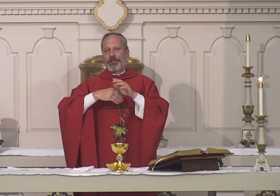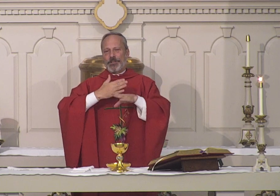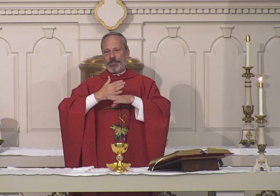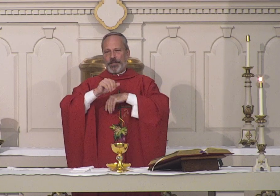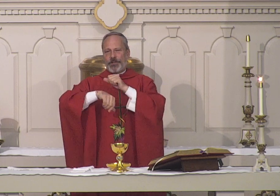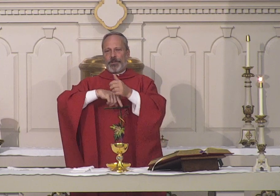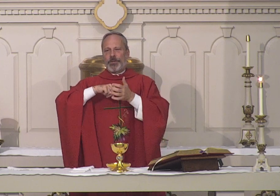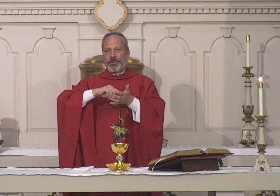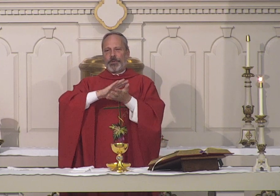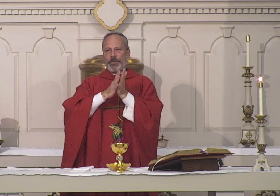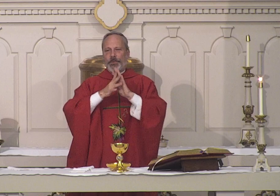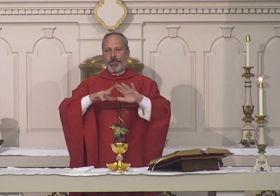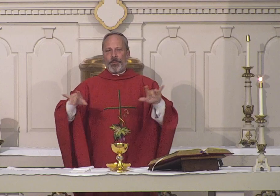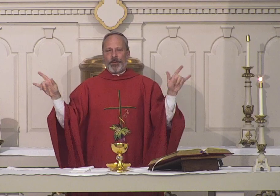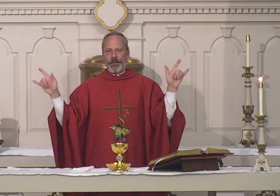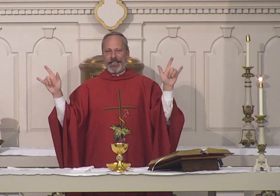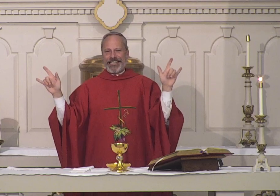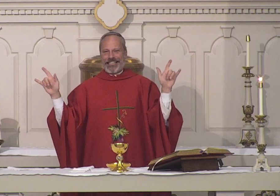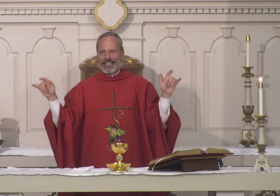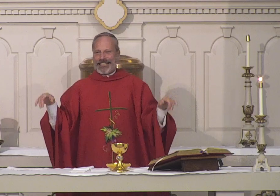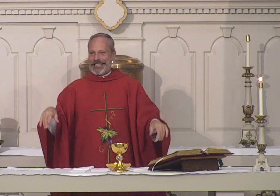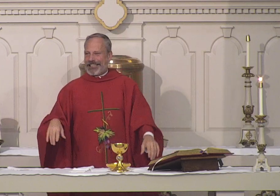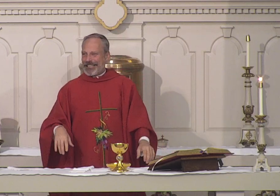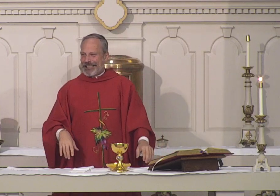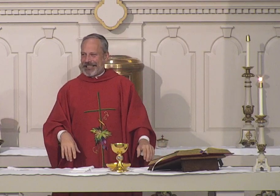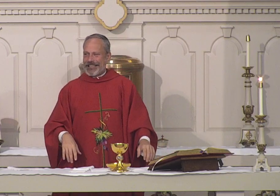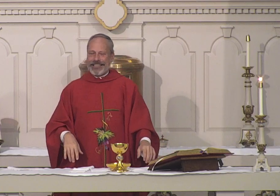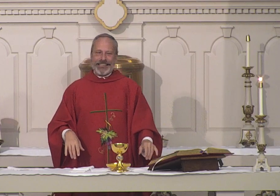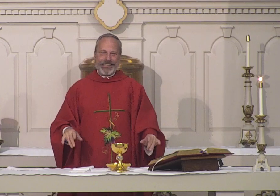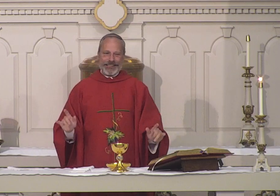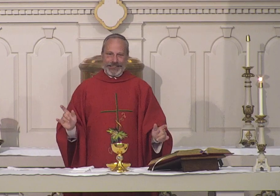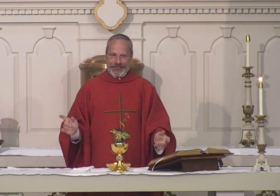Let us offer each other the sign of peace.